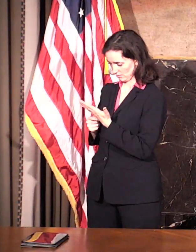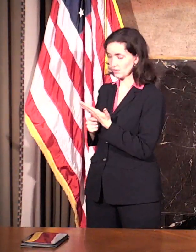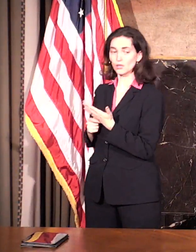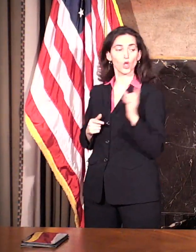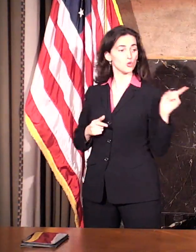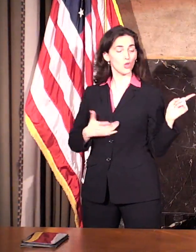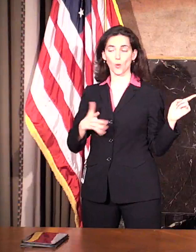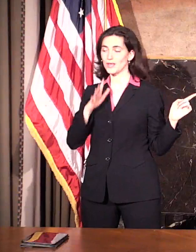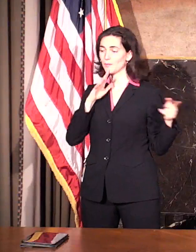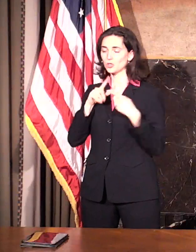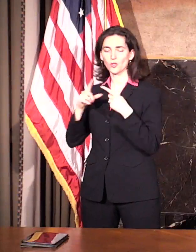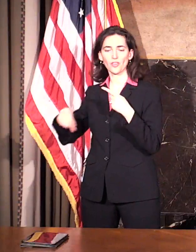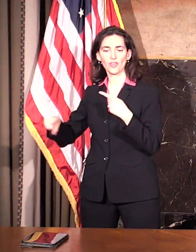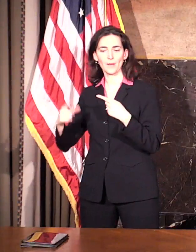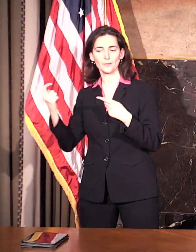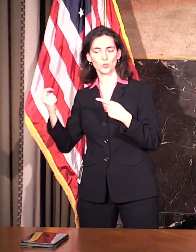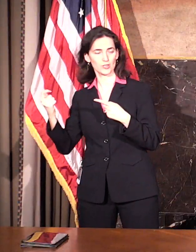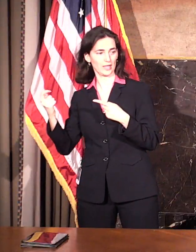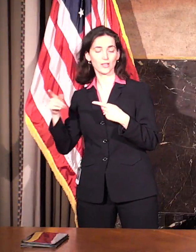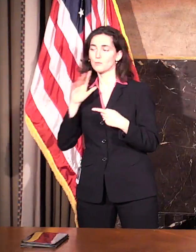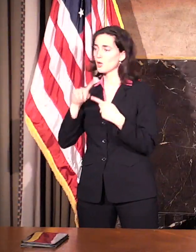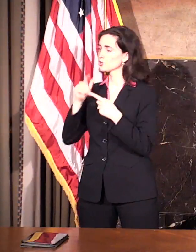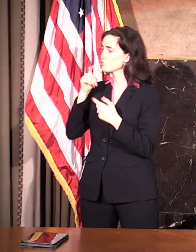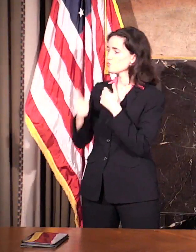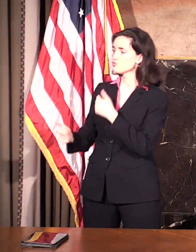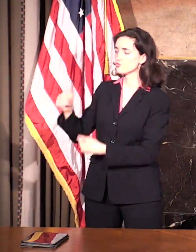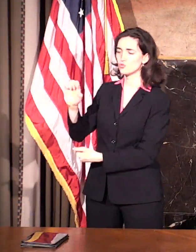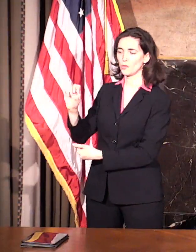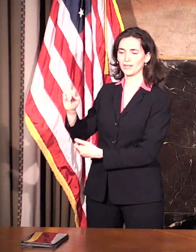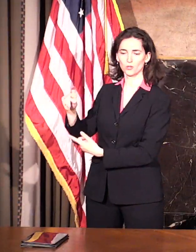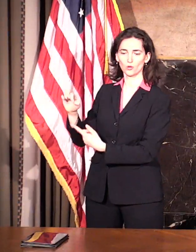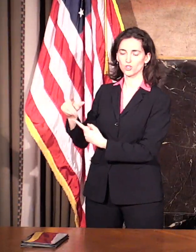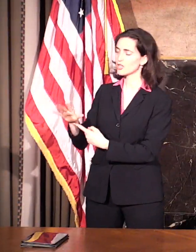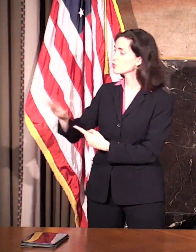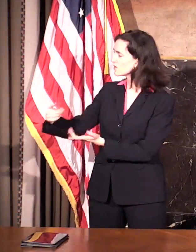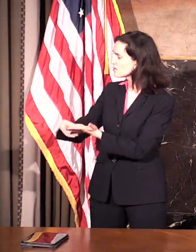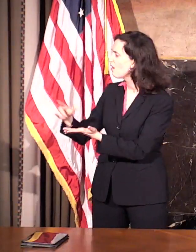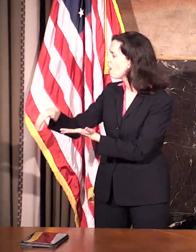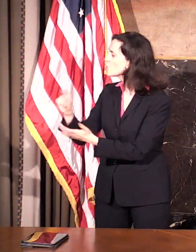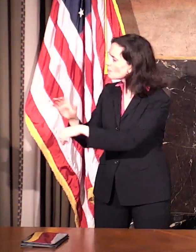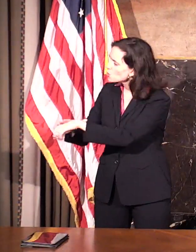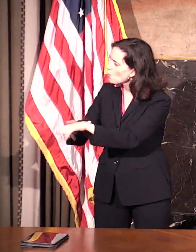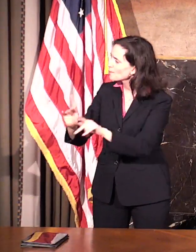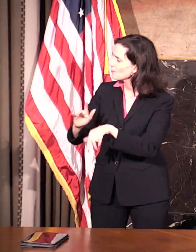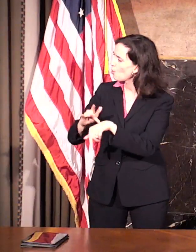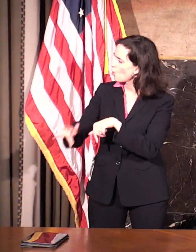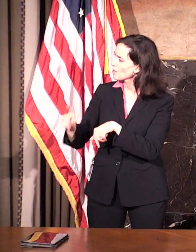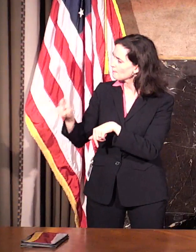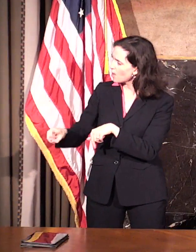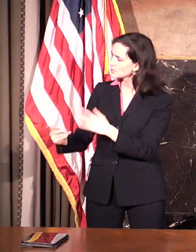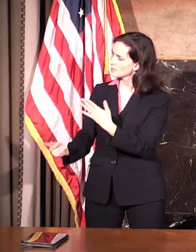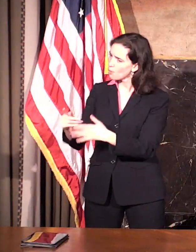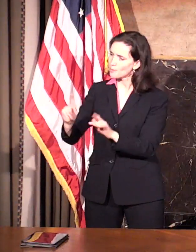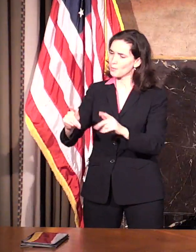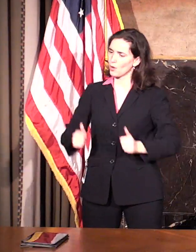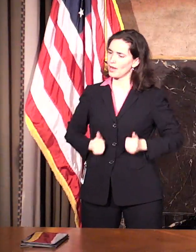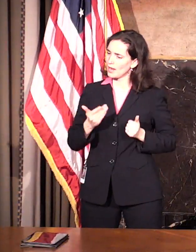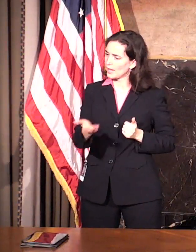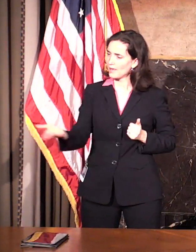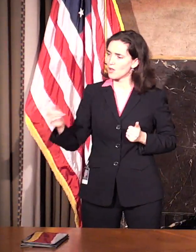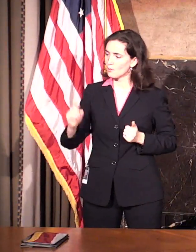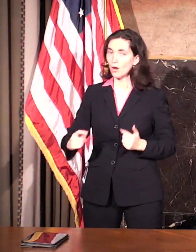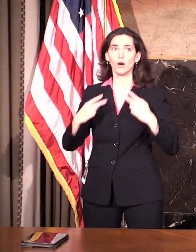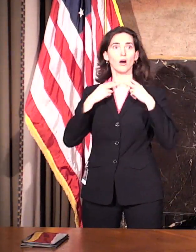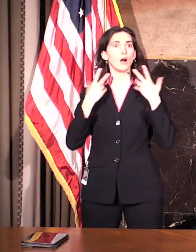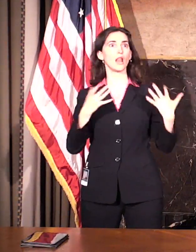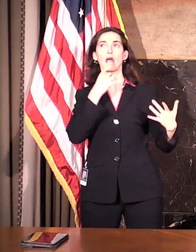round of blackouts on Tuesday, did you discuss the need to give notification? Did you make it clear that was a priority, or that residents needed to not be caught off